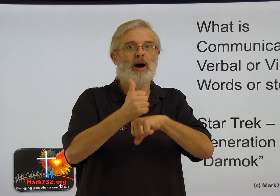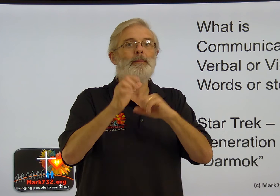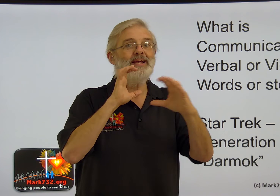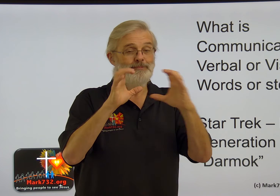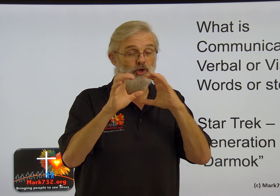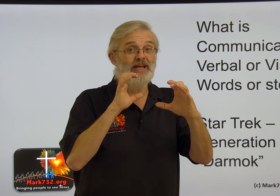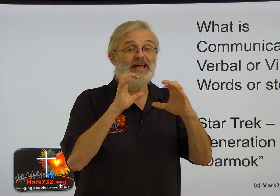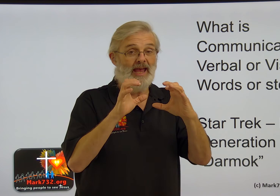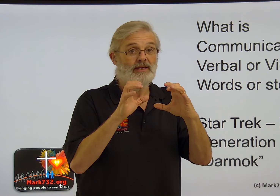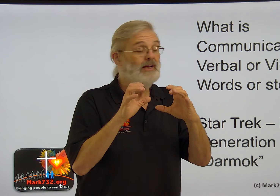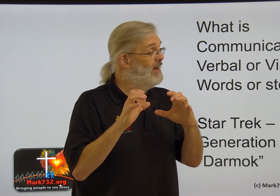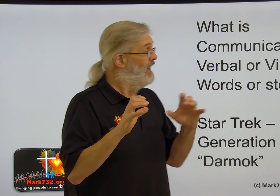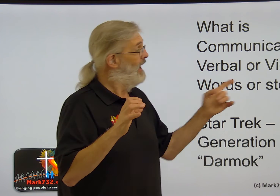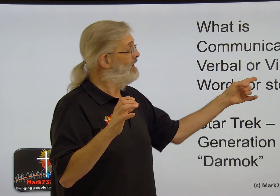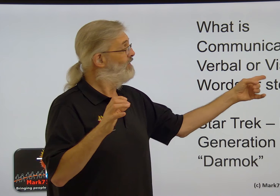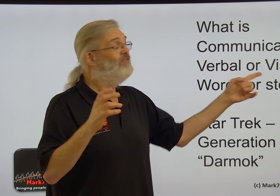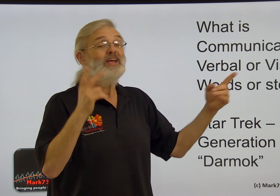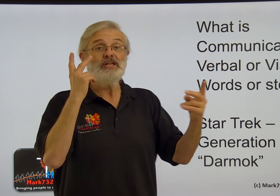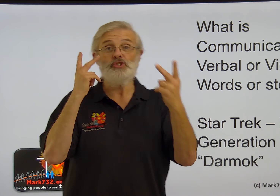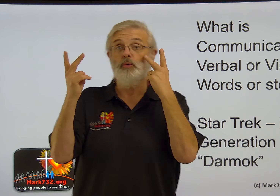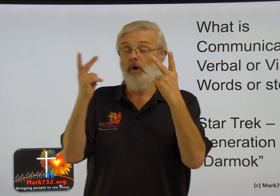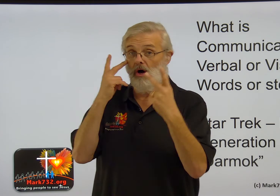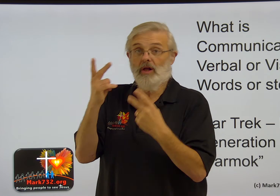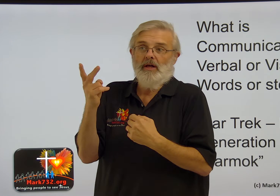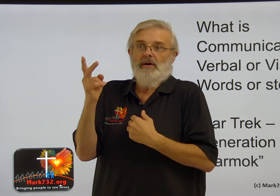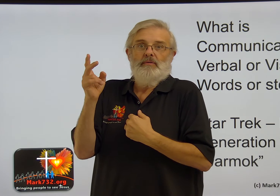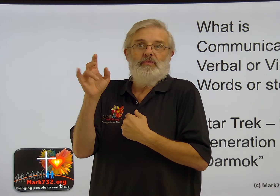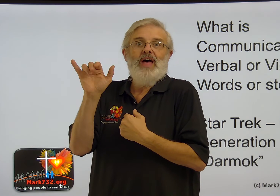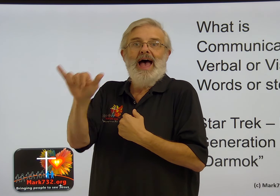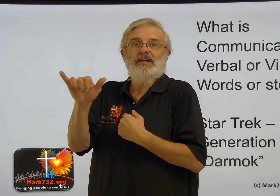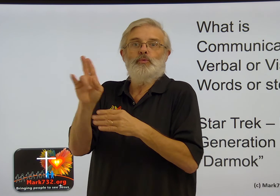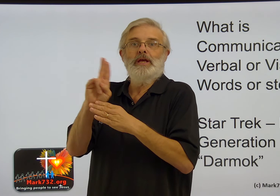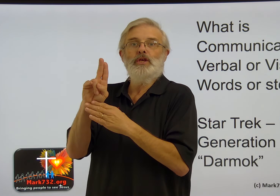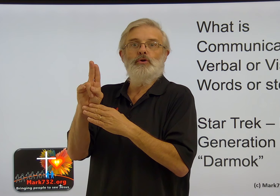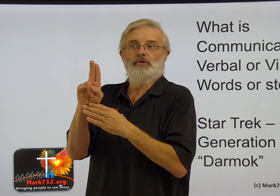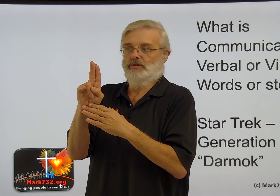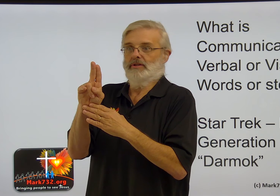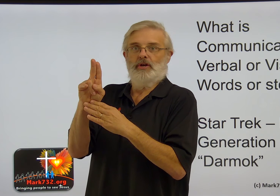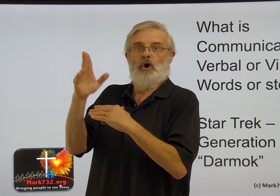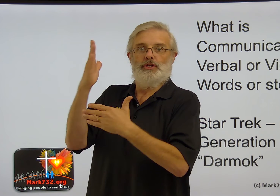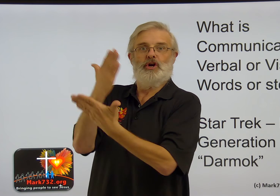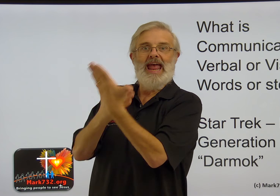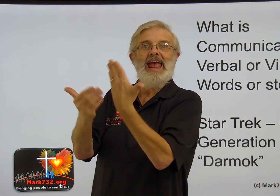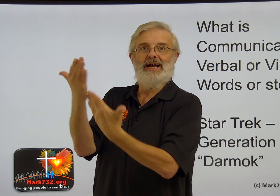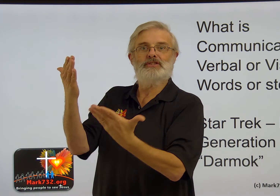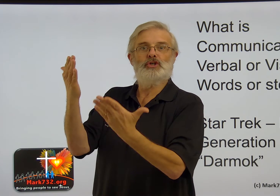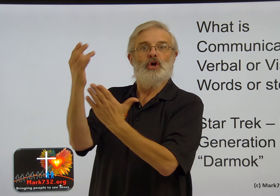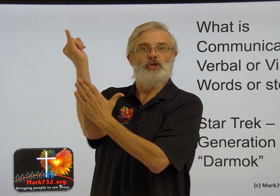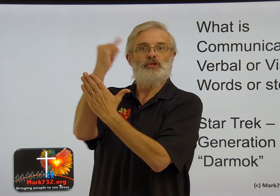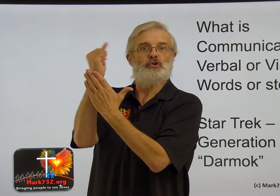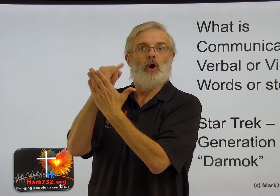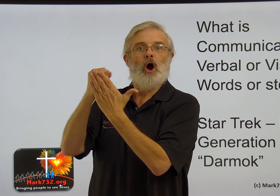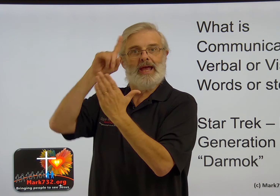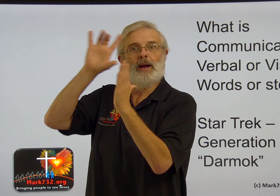and communicate. And the visual, that's we use, on your hands, you're drawing a